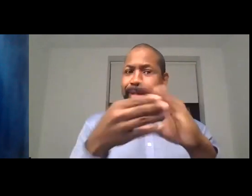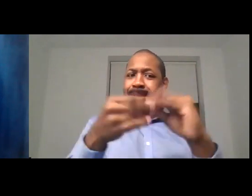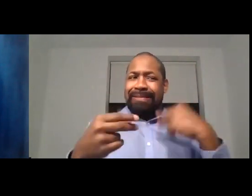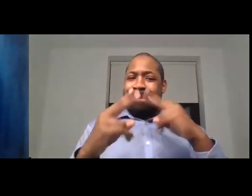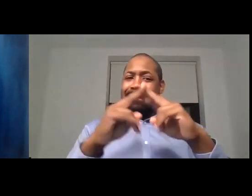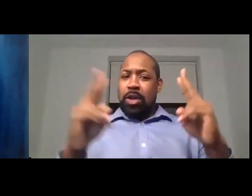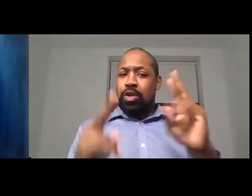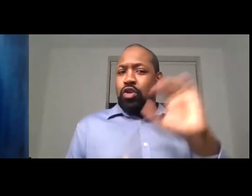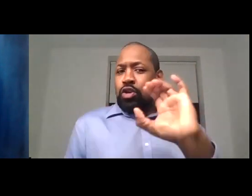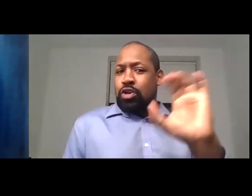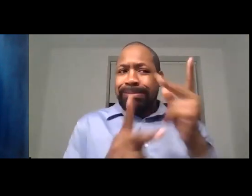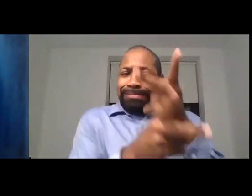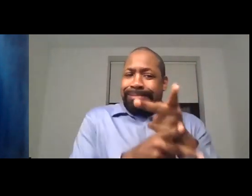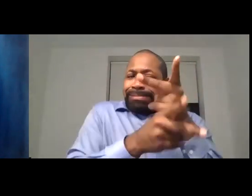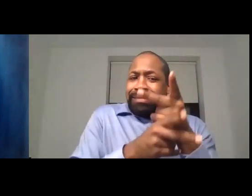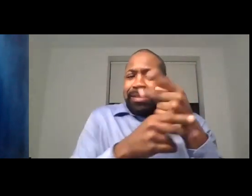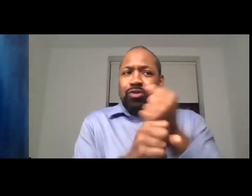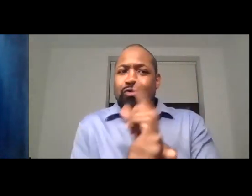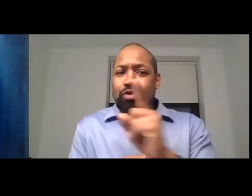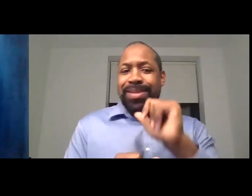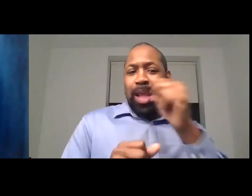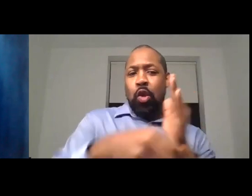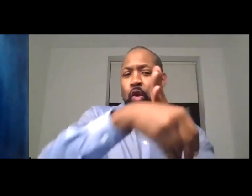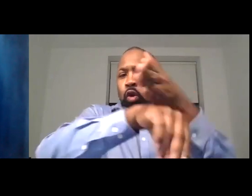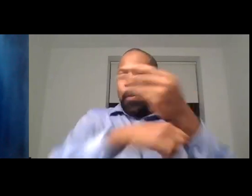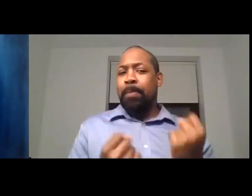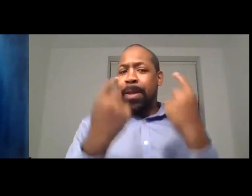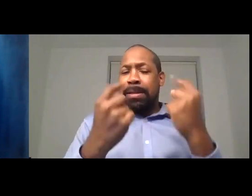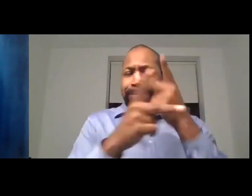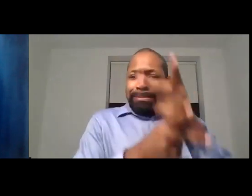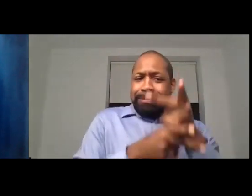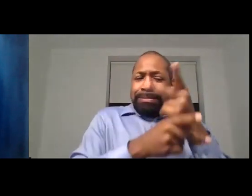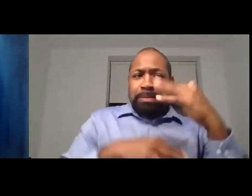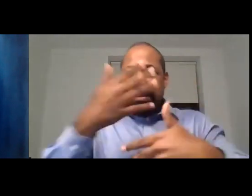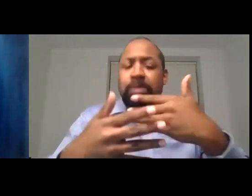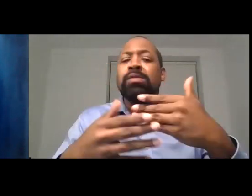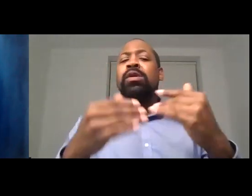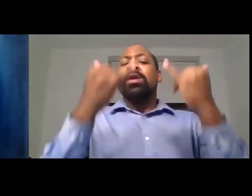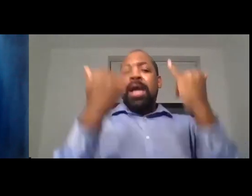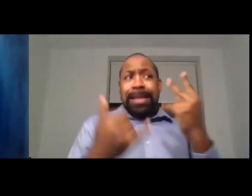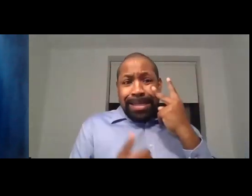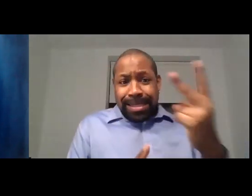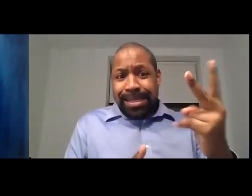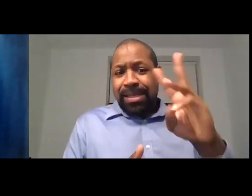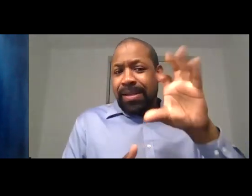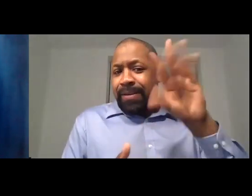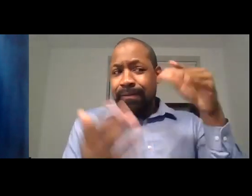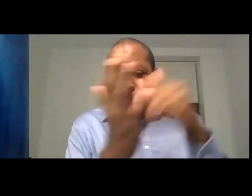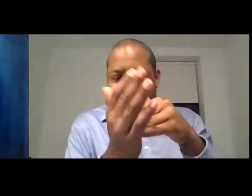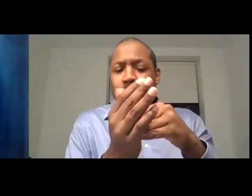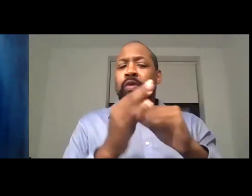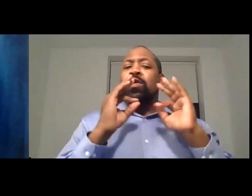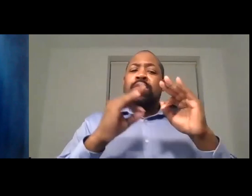that have come up, and we've had a lot of discussions about things that are emergency, potentially overspending and being